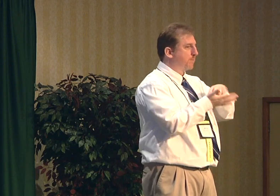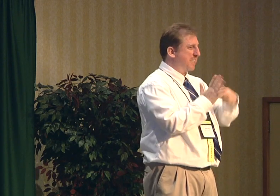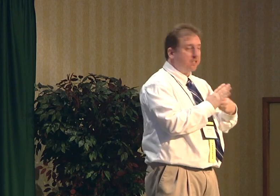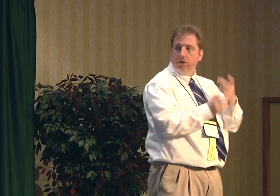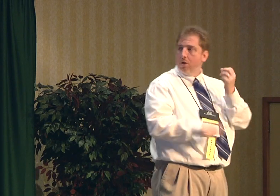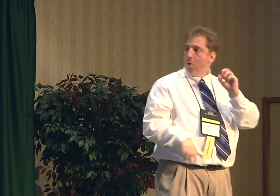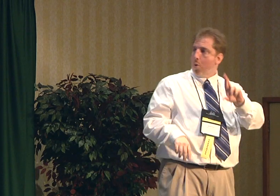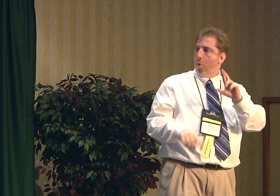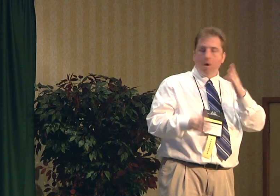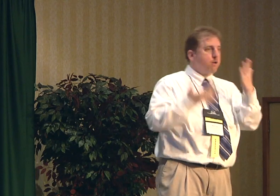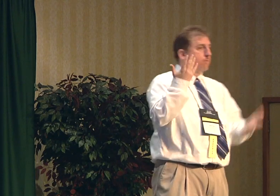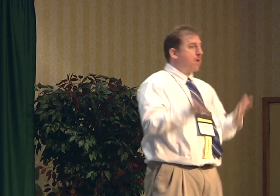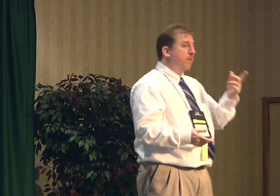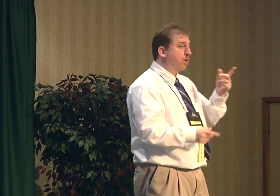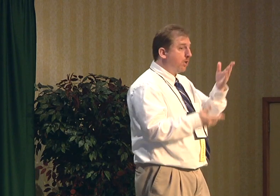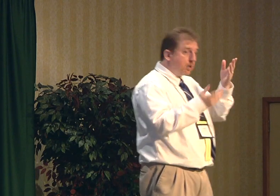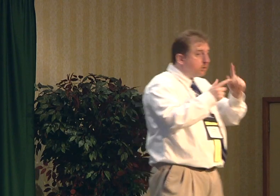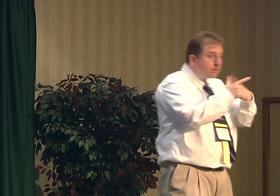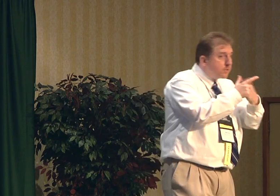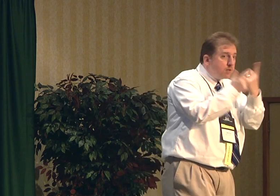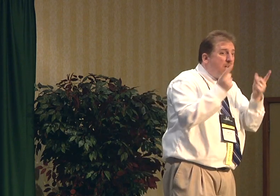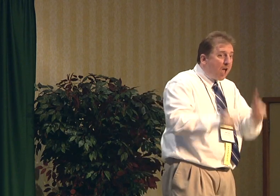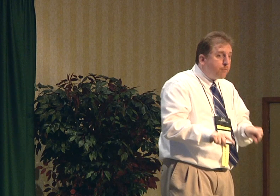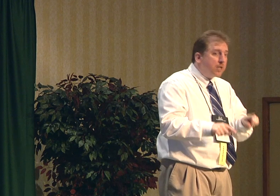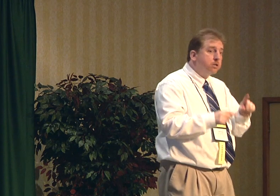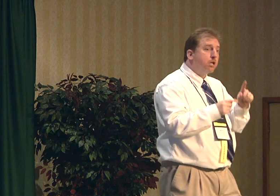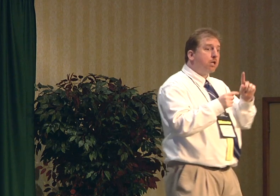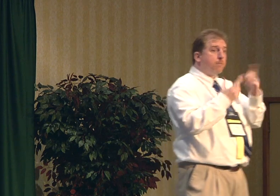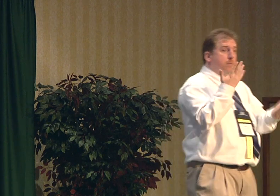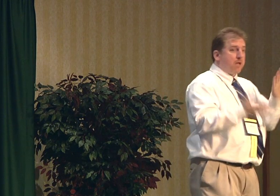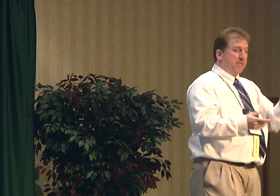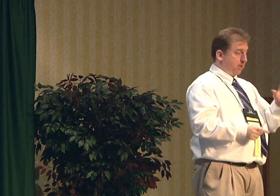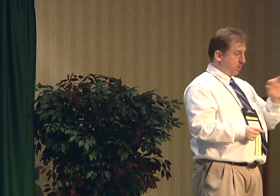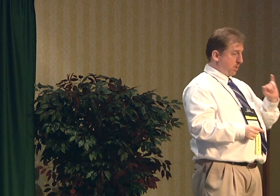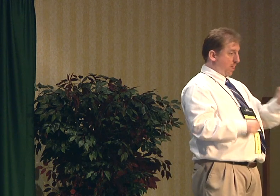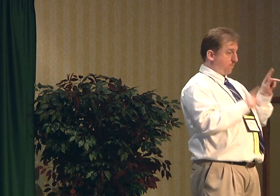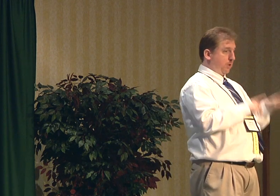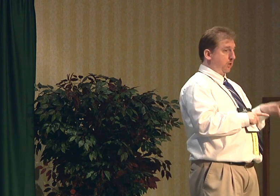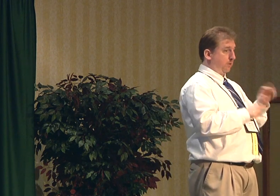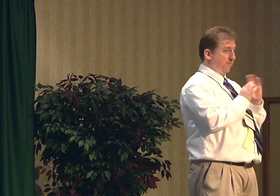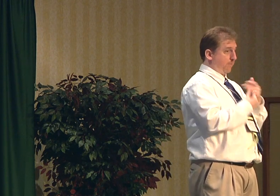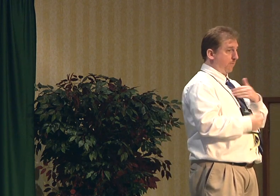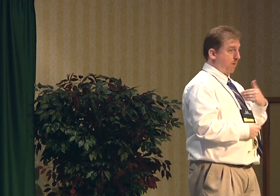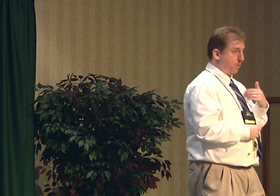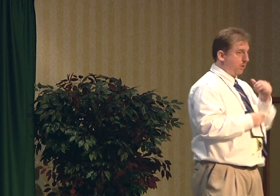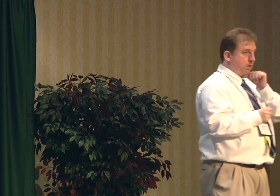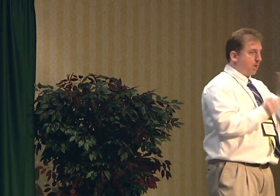It could also be that there's a lack of understanding, that family members don't understand what is being talked about.